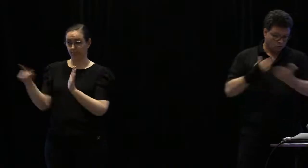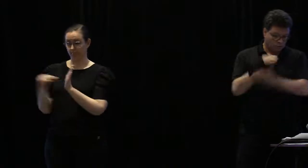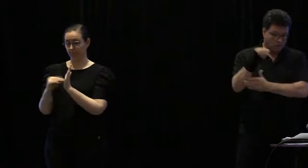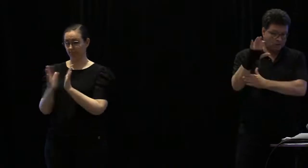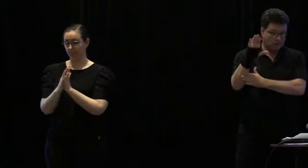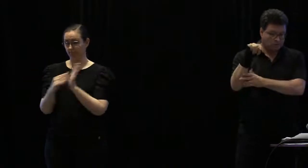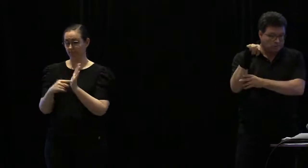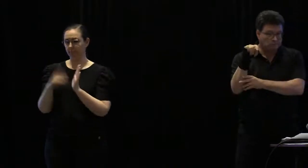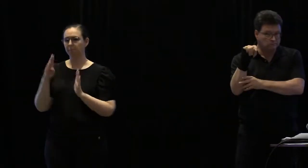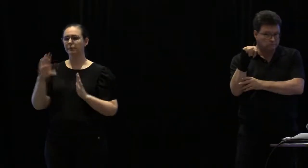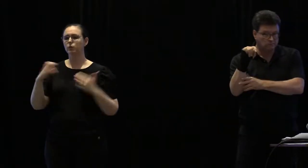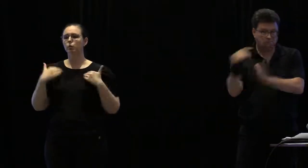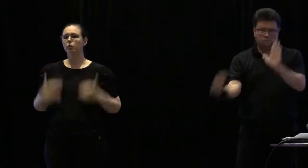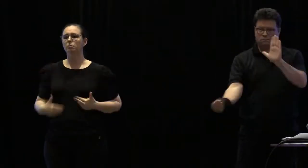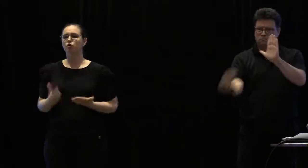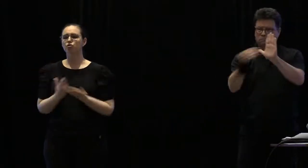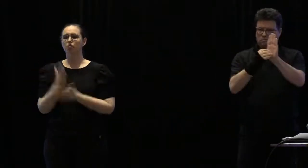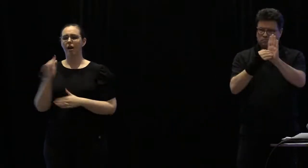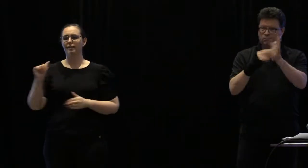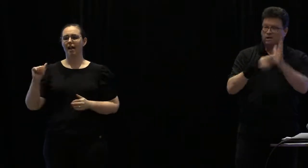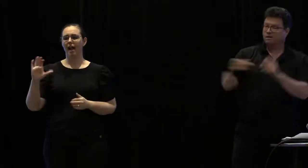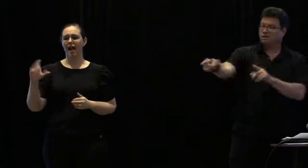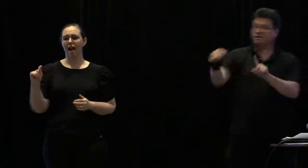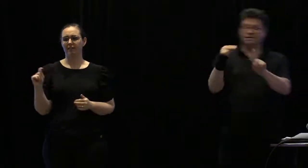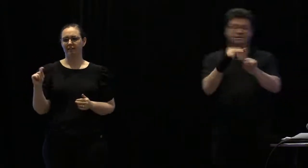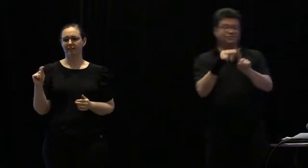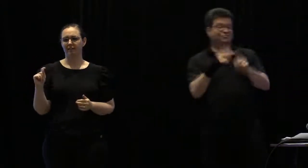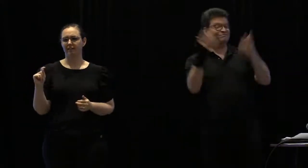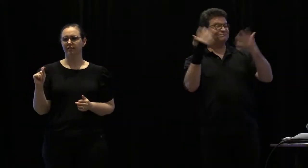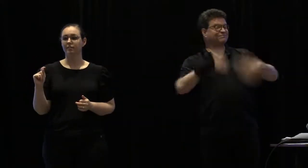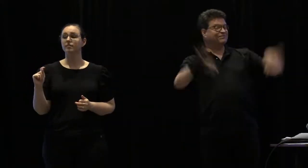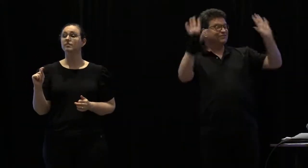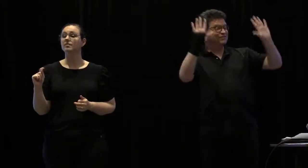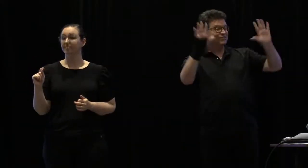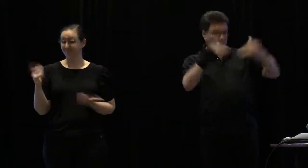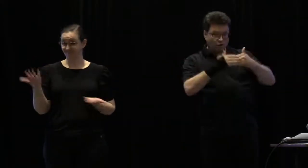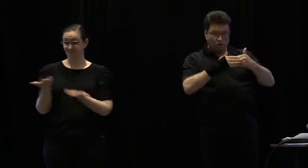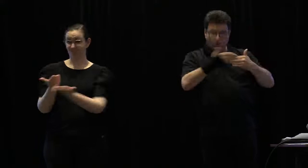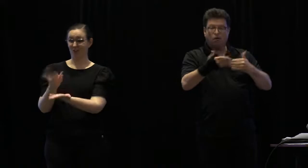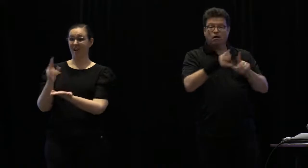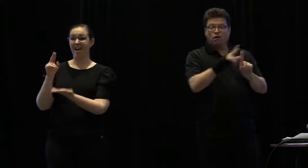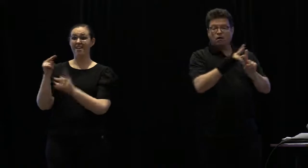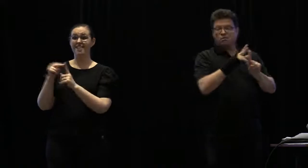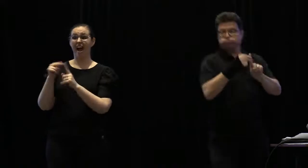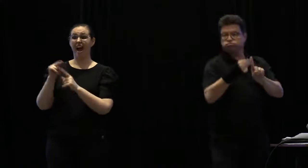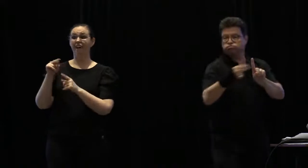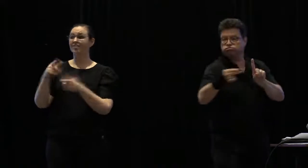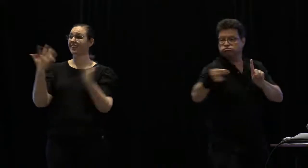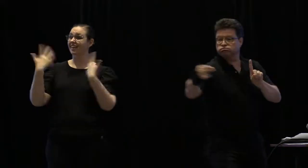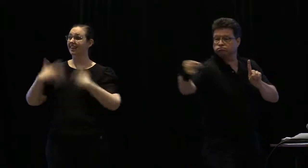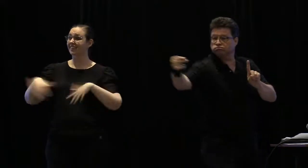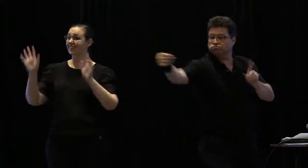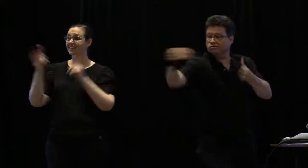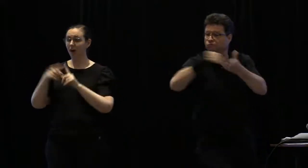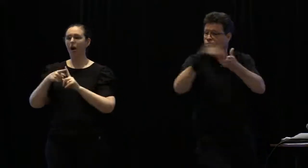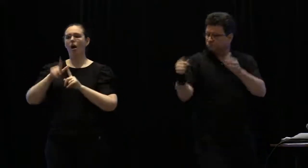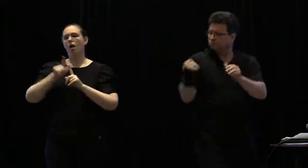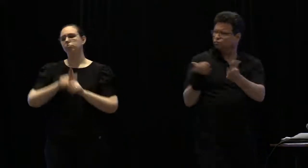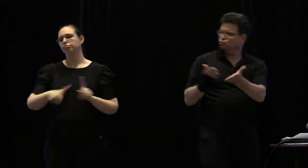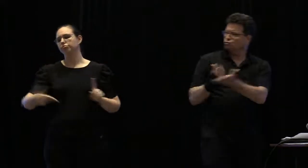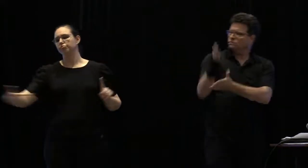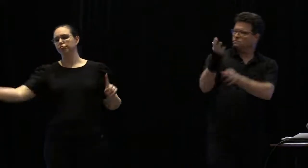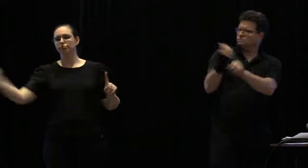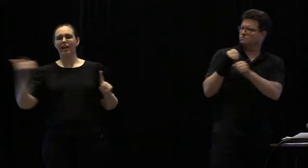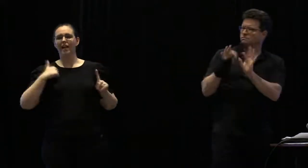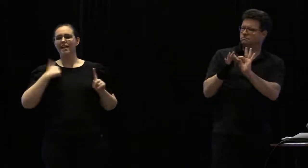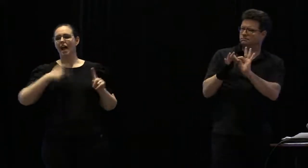interpreting services to all deaf students, but also awarded Nigel Howard a monetary compensation for pain and suffering. And